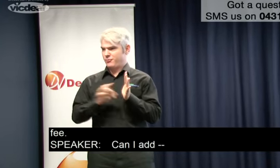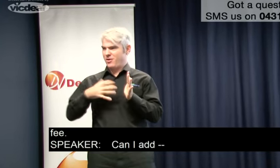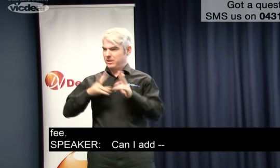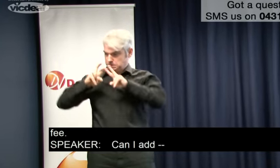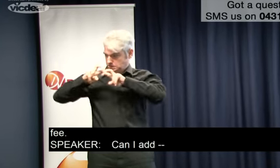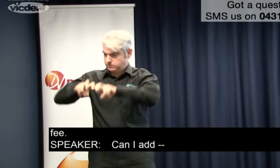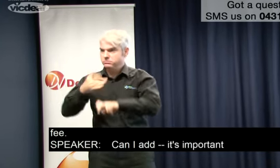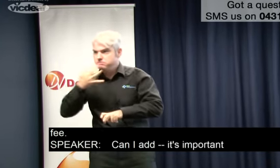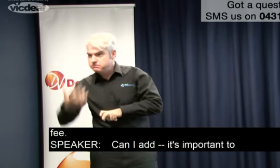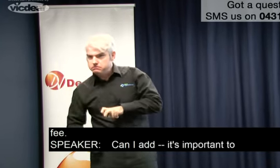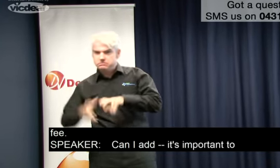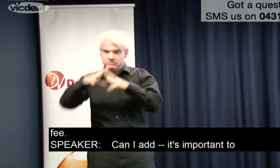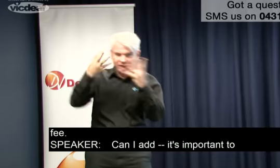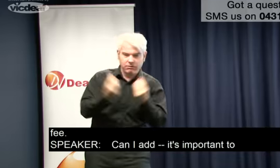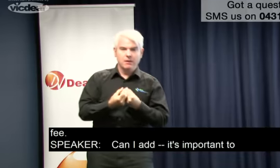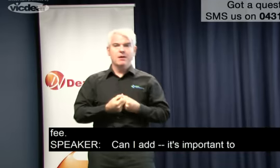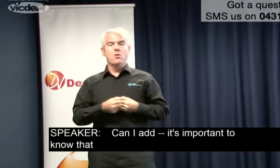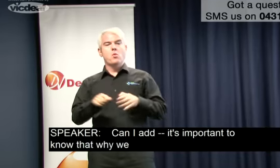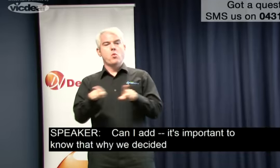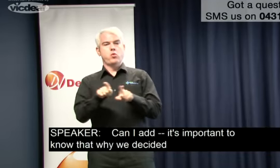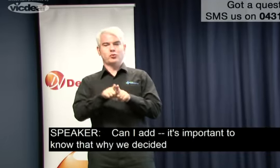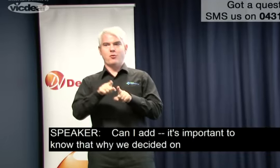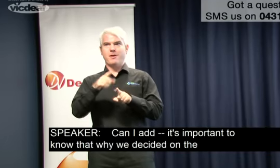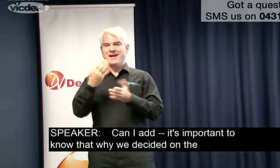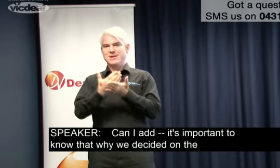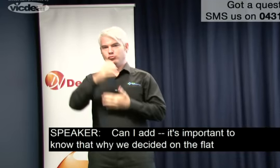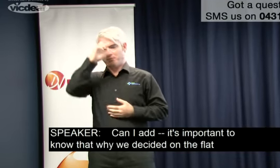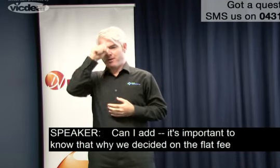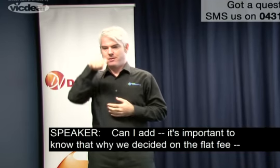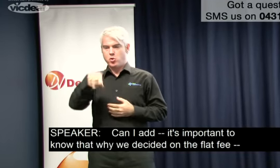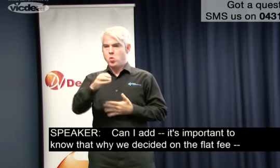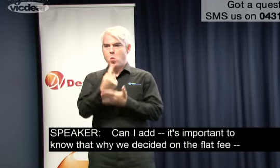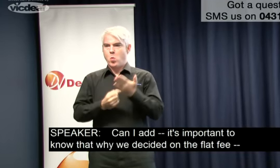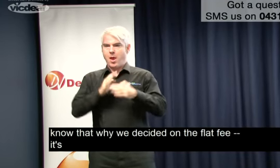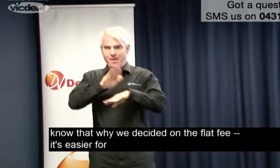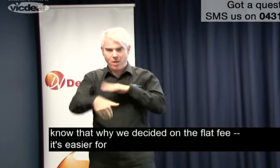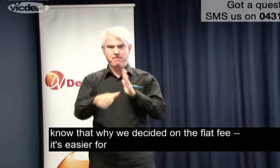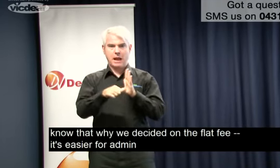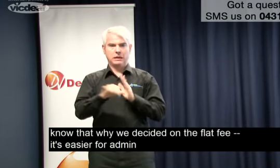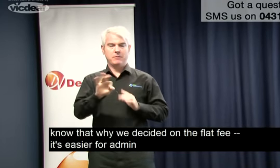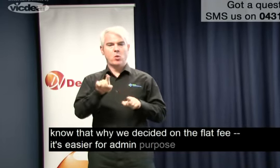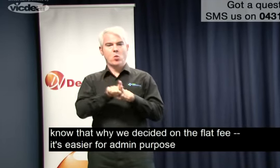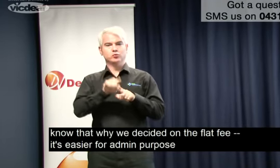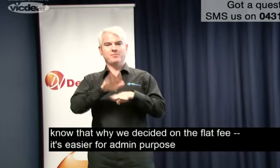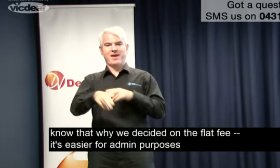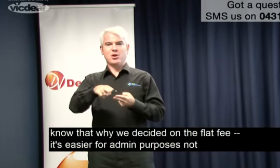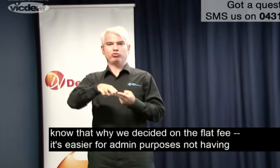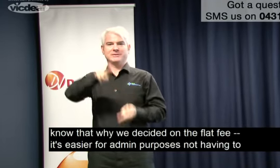was it's easier for admin purposes, not having to go into further details around people, their earning and